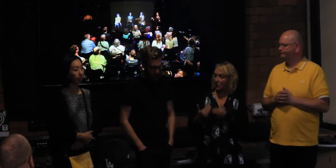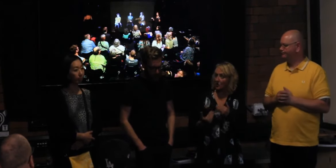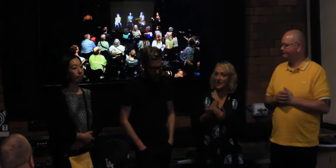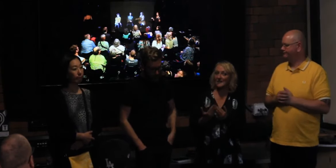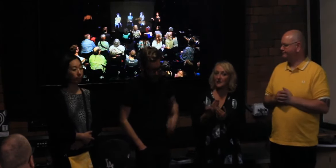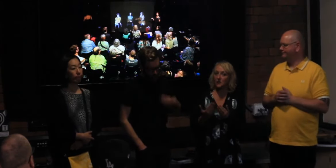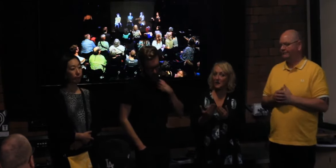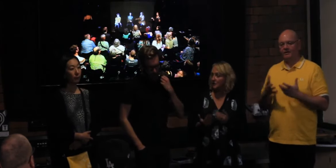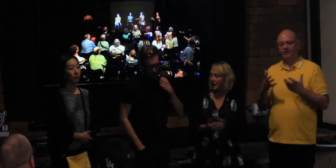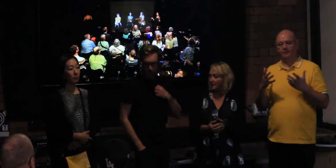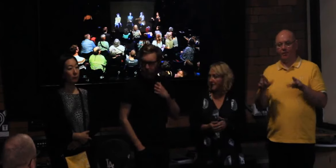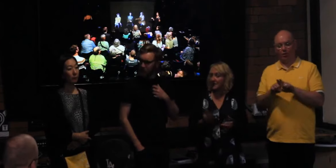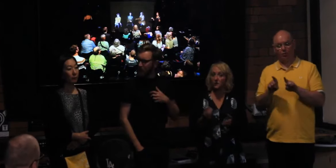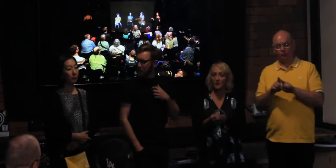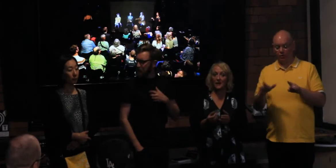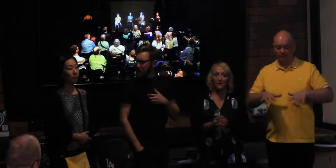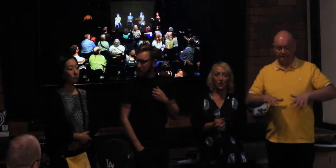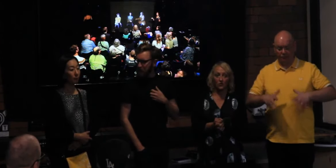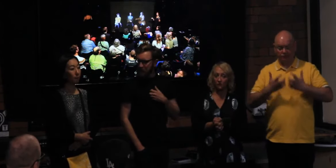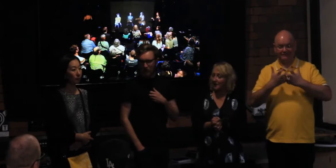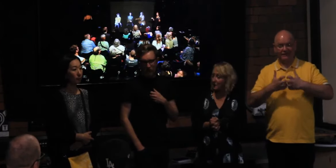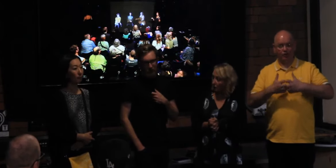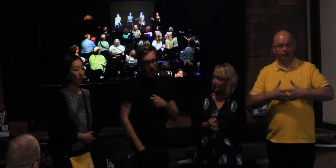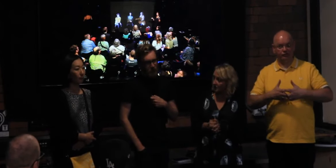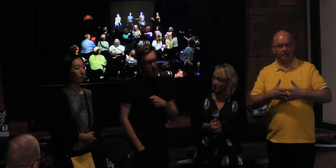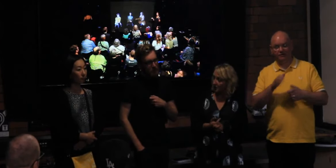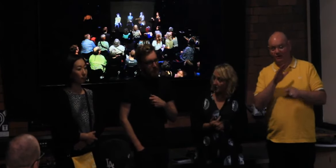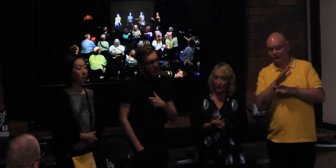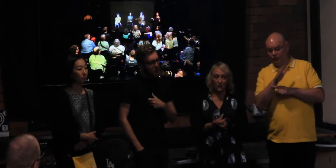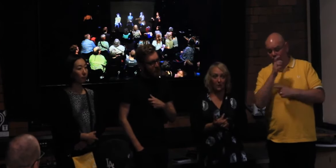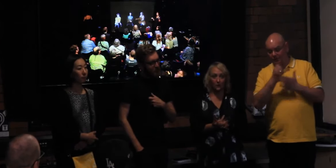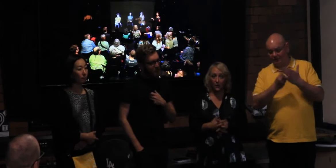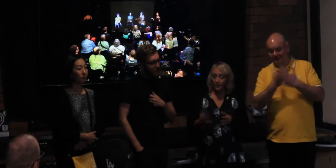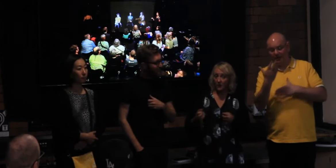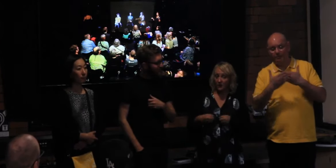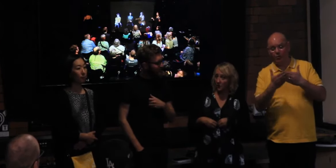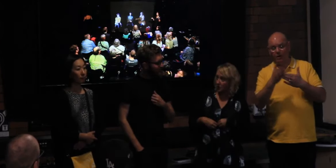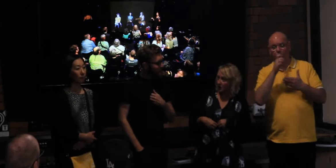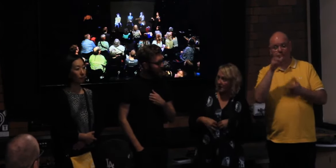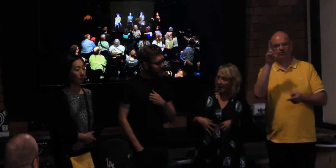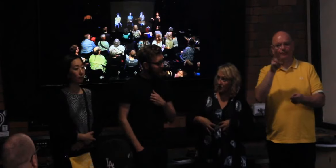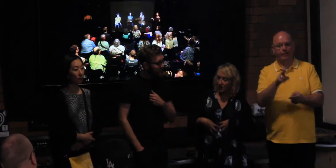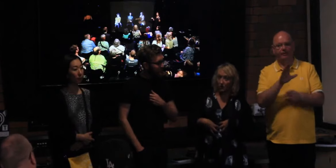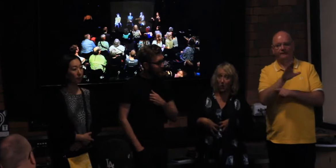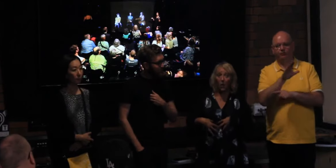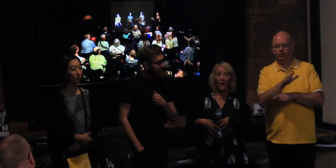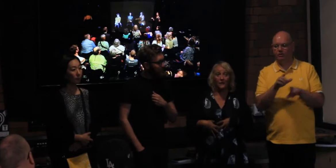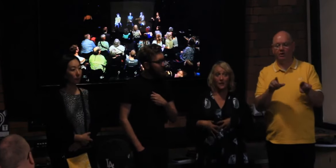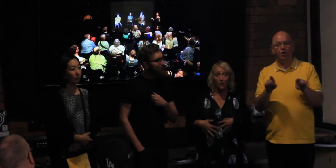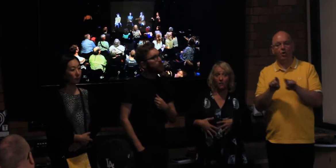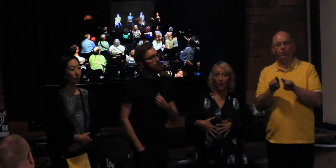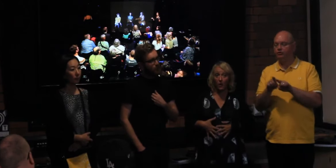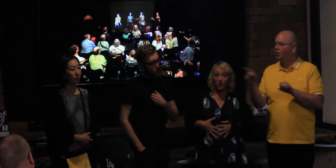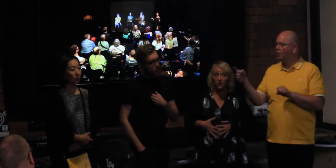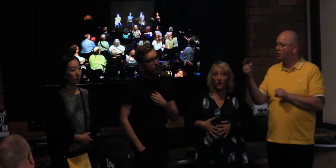That technology has still to be developed and still to be cost effective for us to use. Just to also say, Chisato